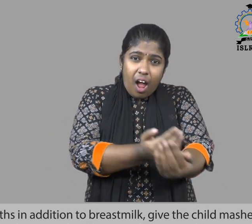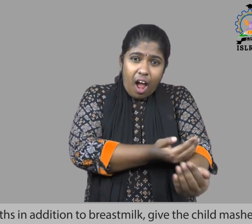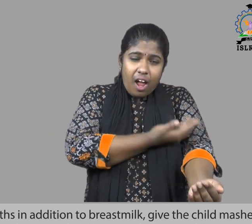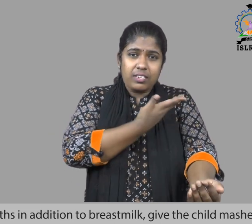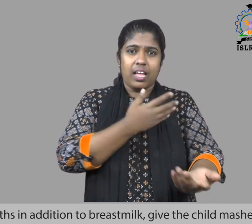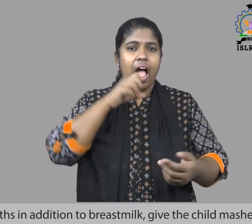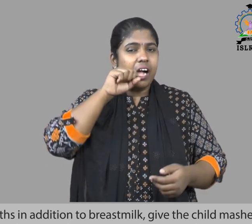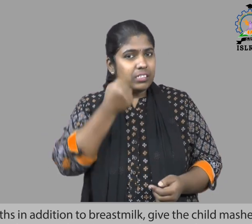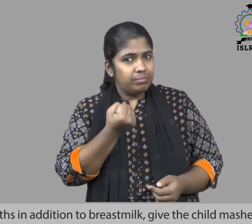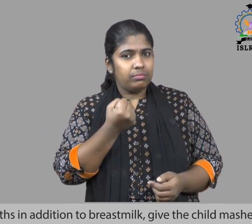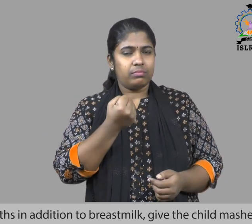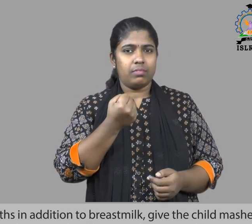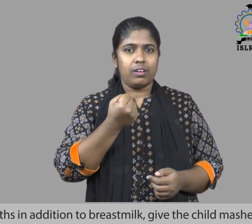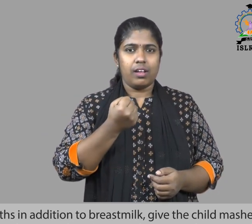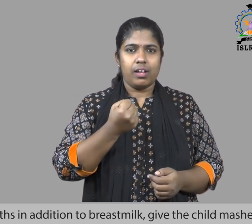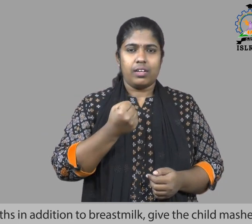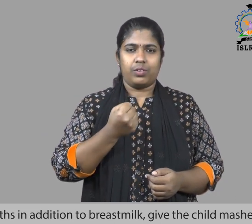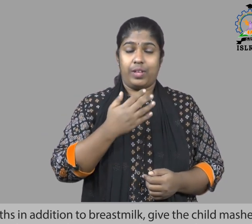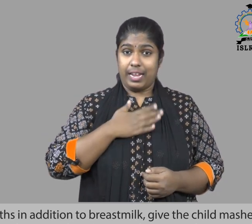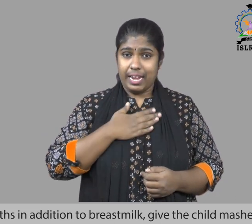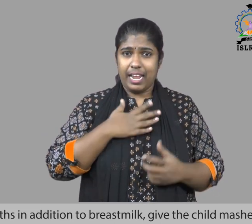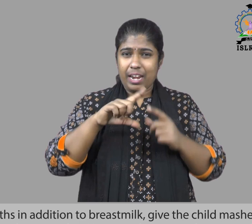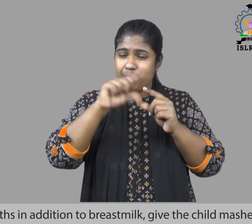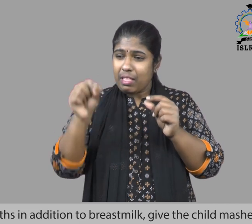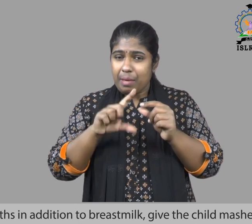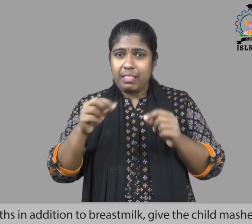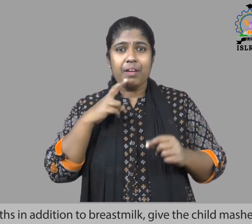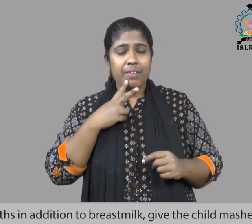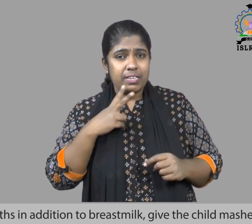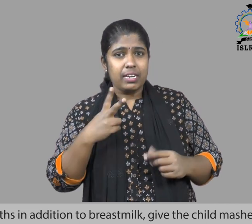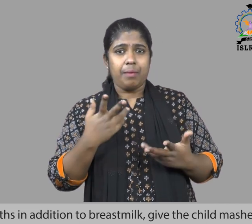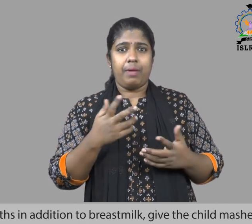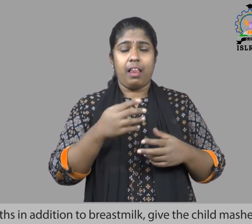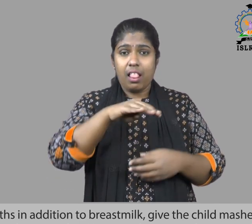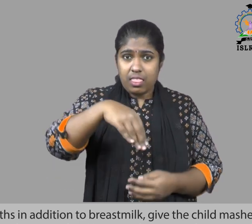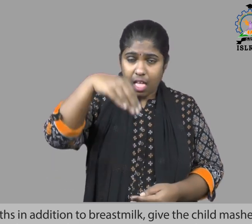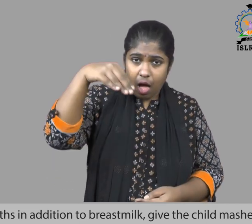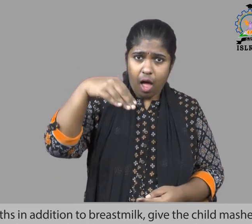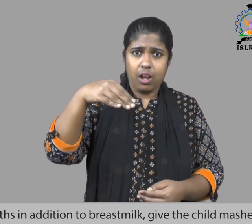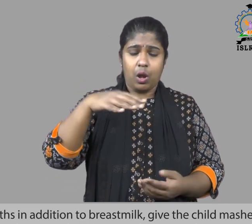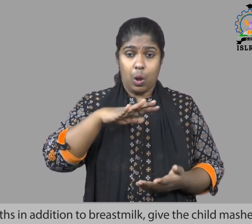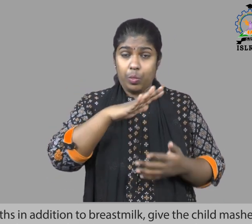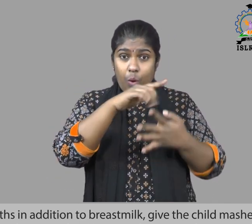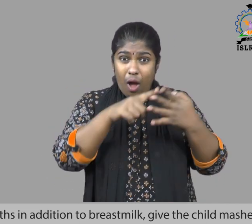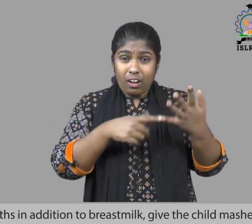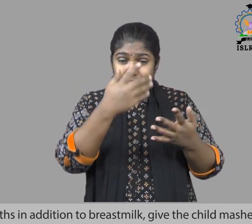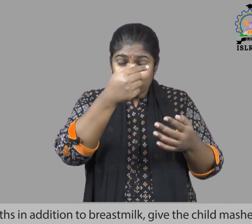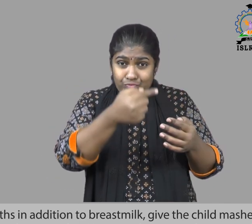gourds, carrots, spinach, and pulses. And if non-vegetarian,